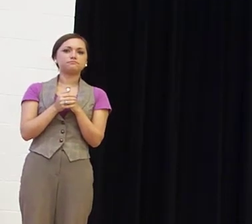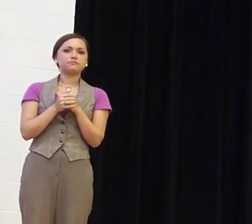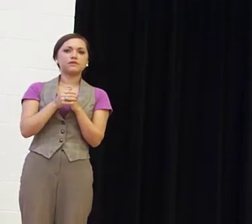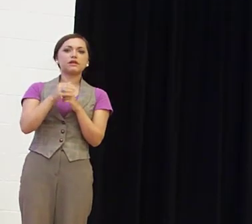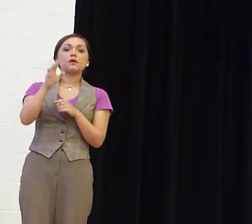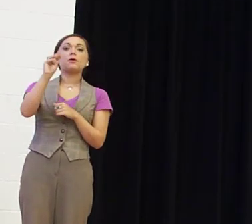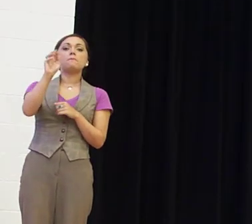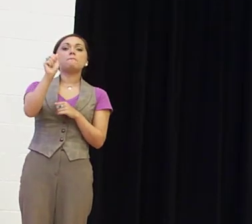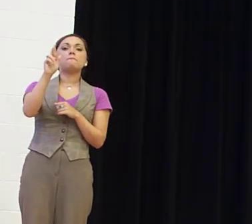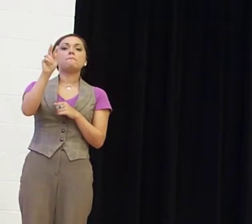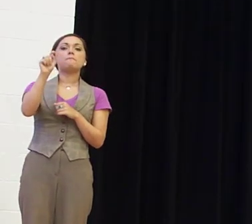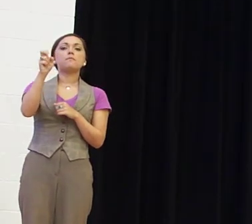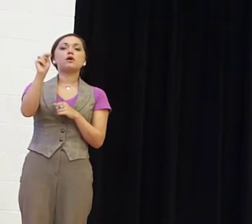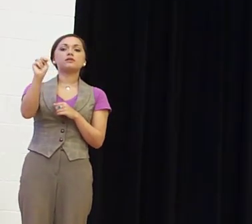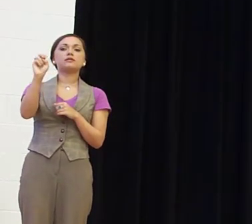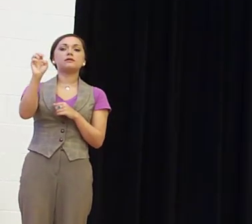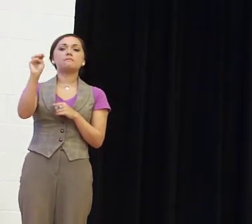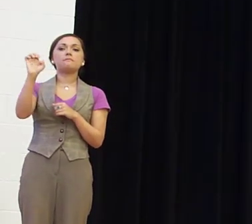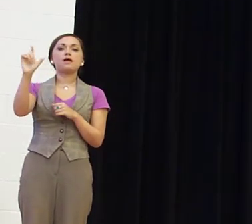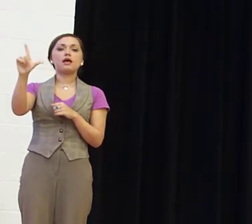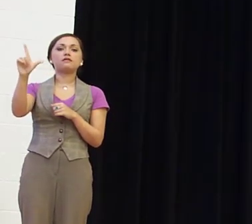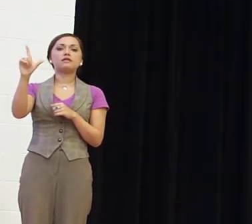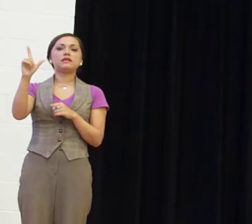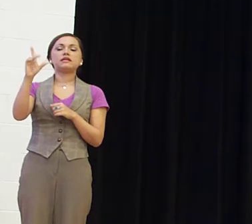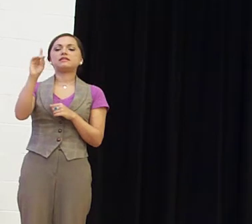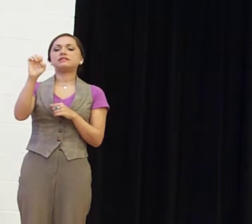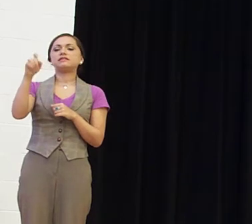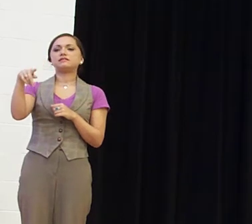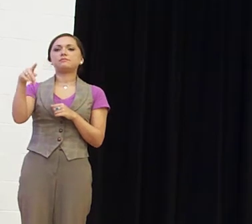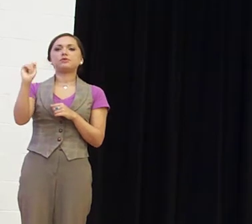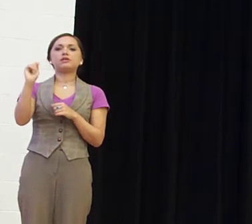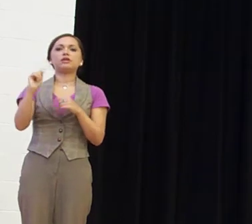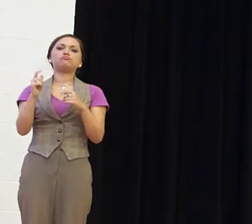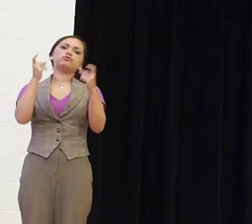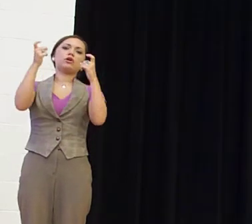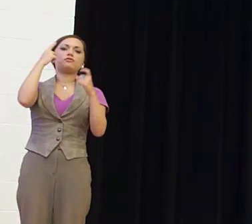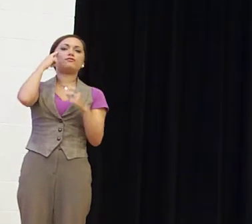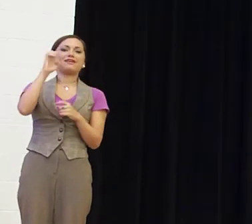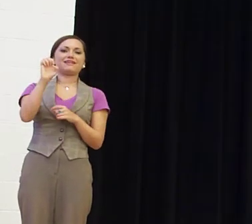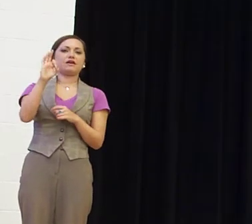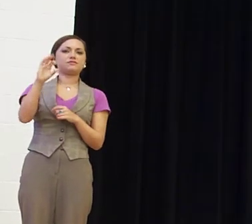Martin Ebel, Deputy Director of EEOC.